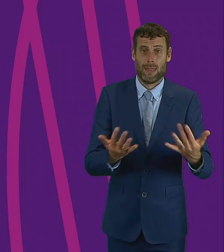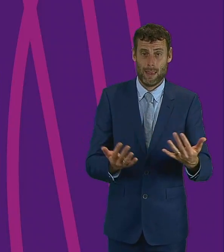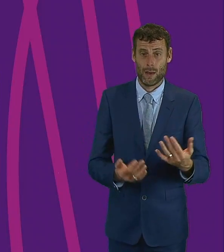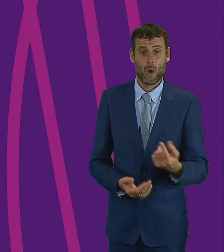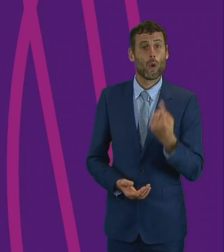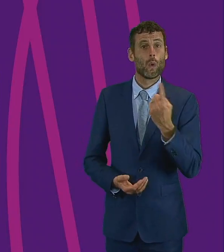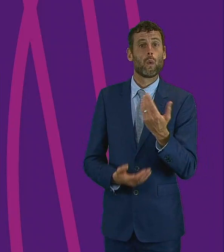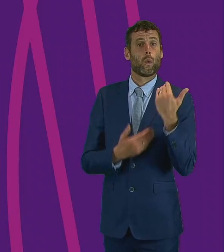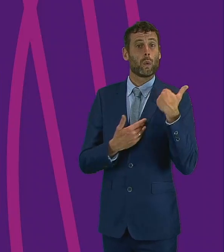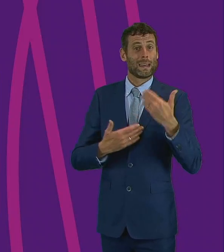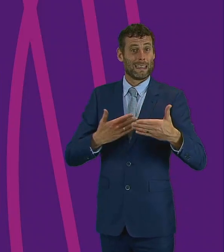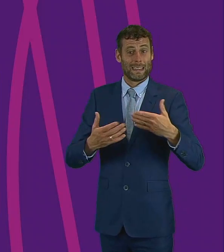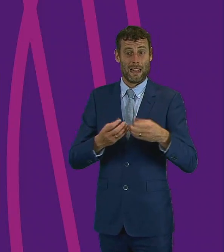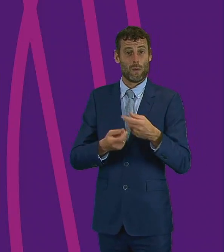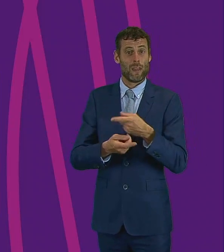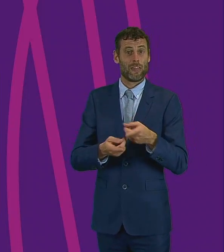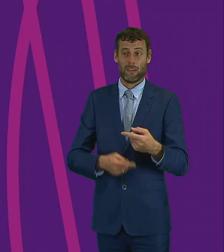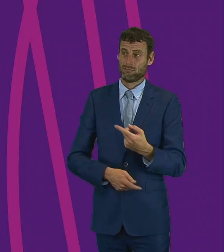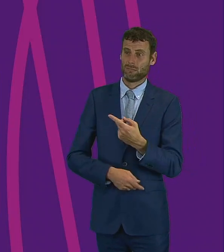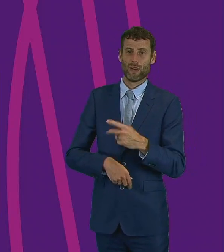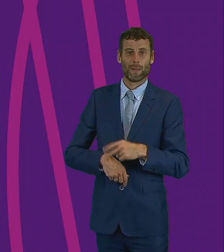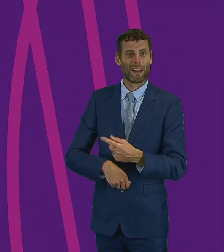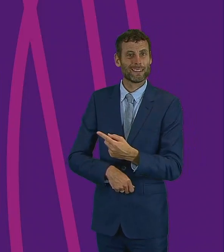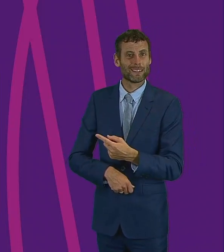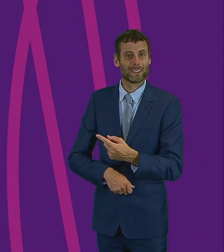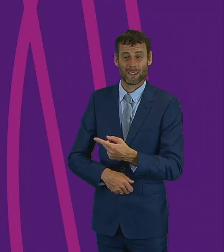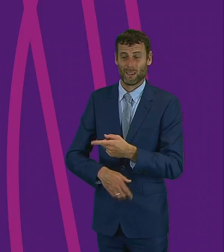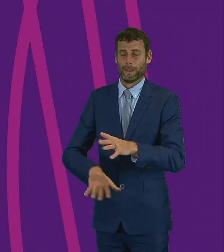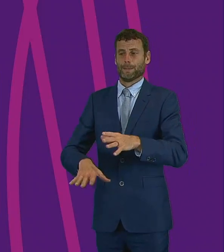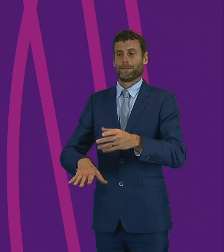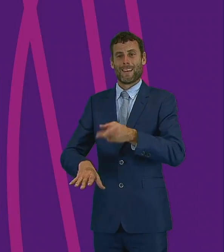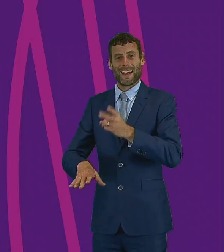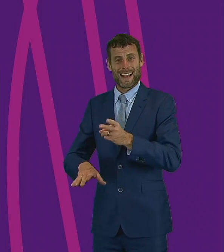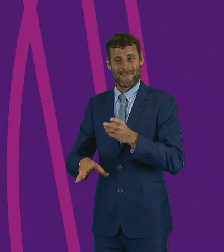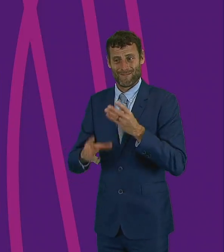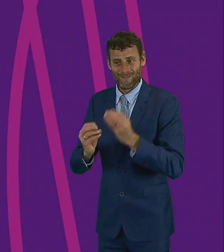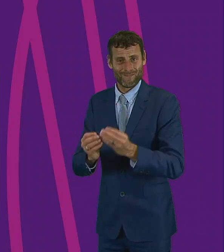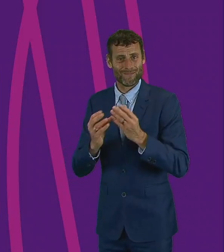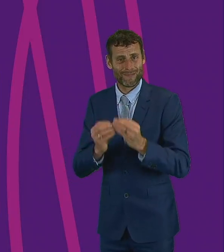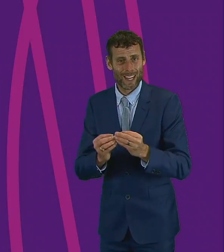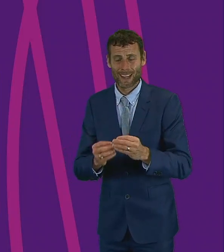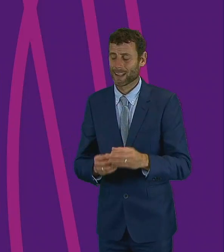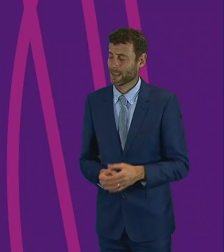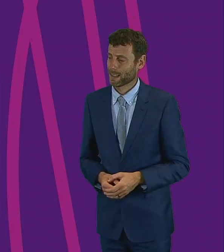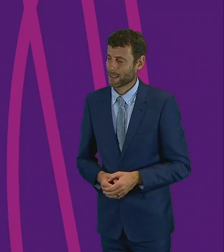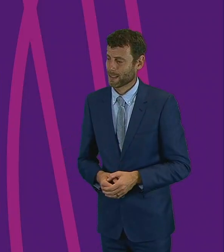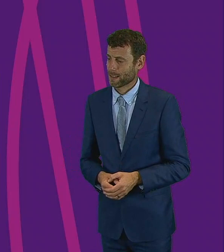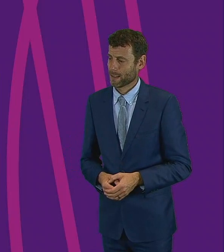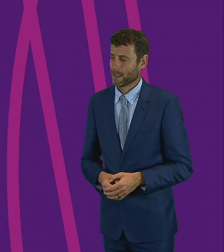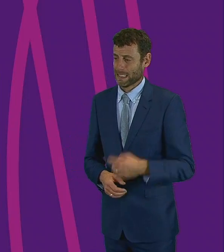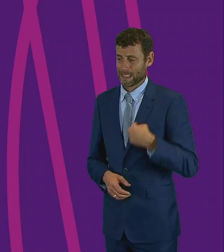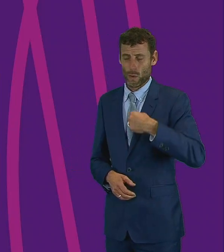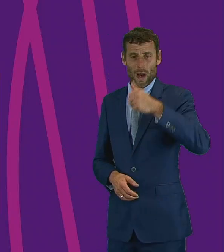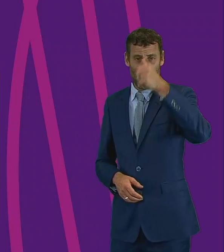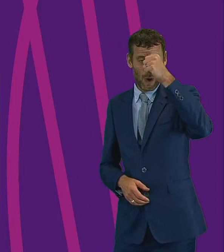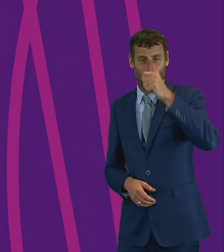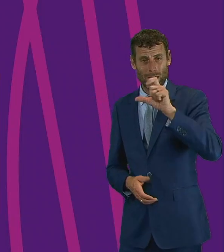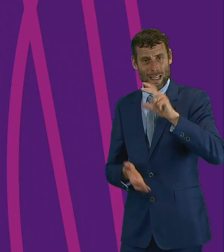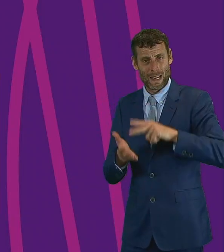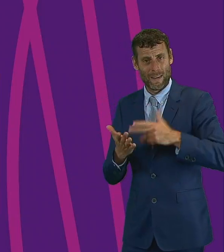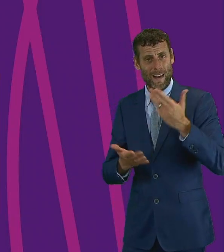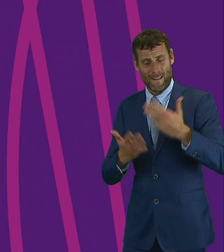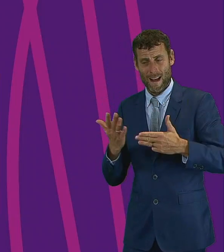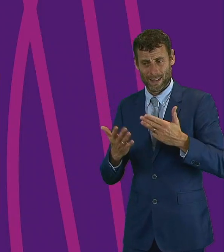up the pieces. I think the concern here is, and I understand this, there is a fixation on the effects of COVID-19 to the detriment of those